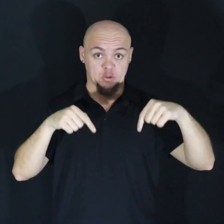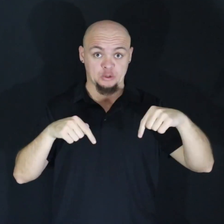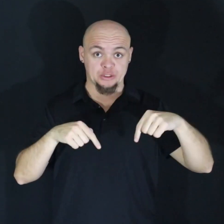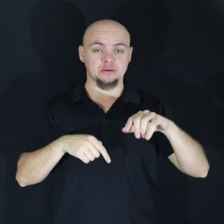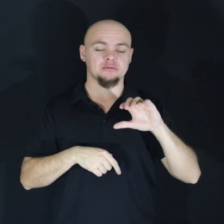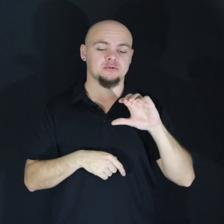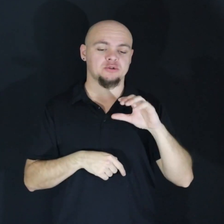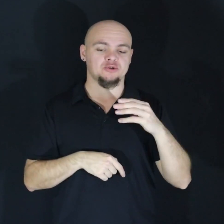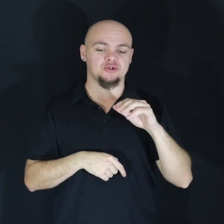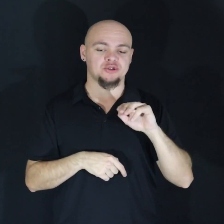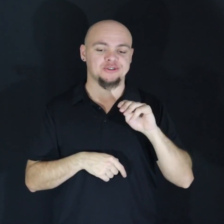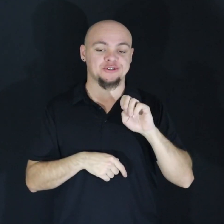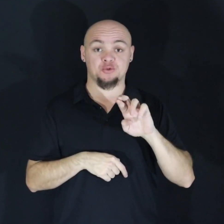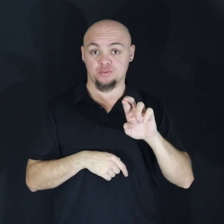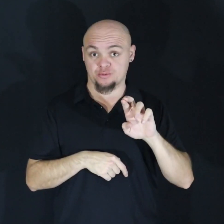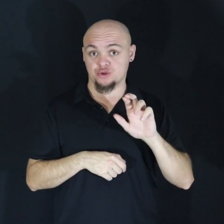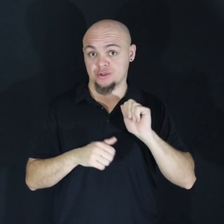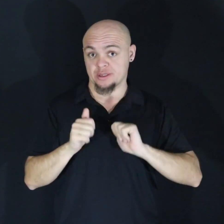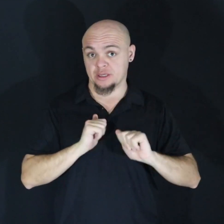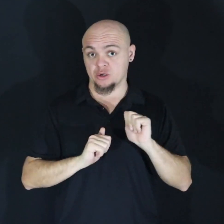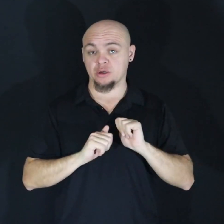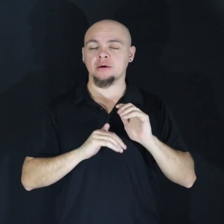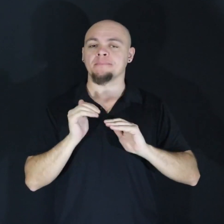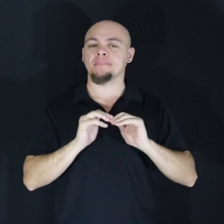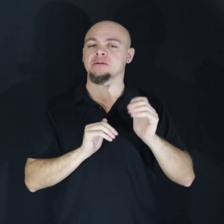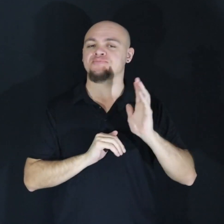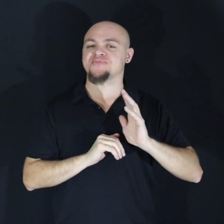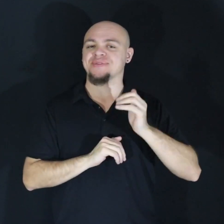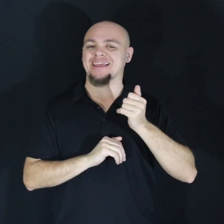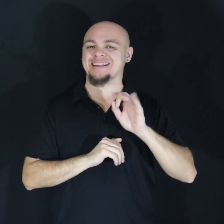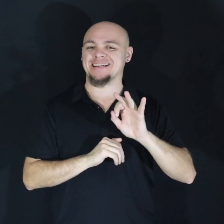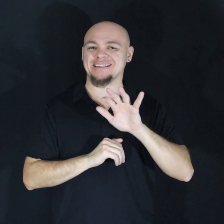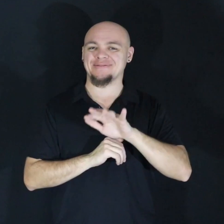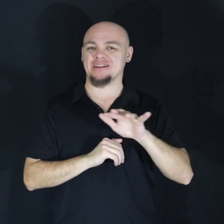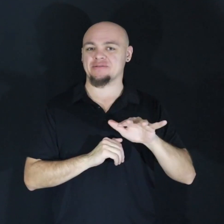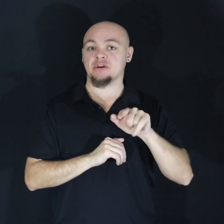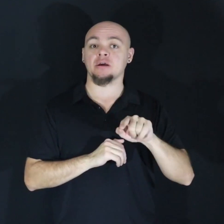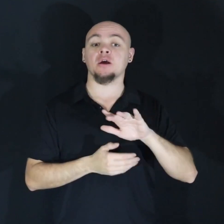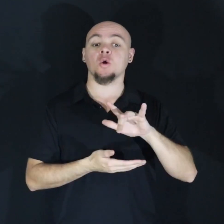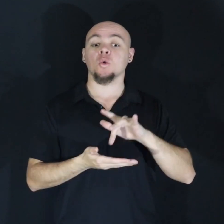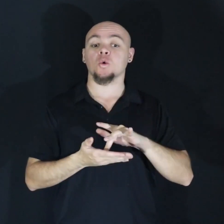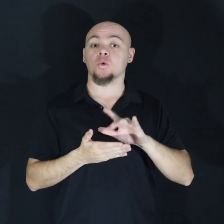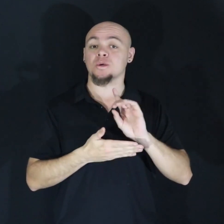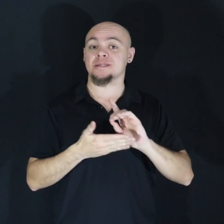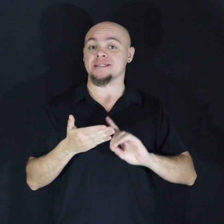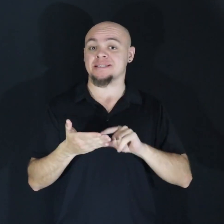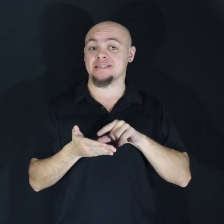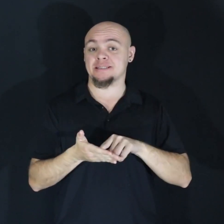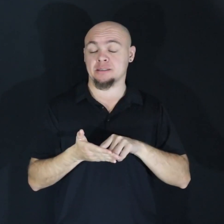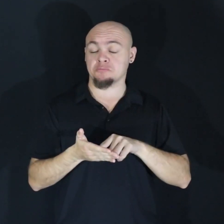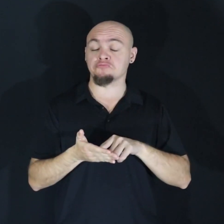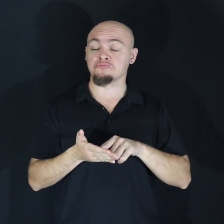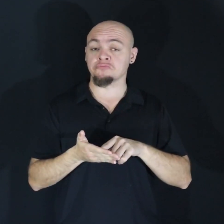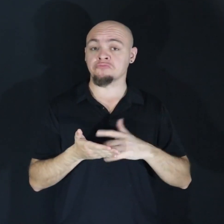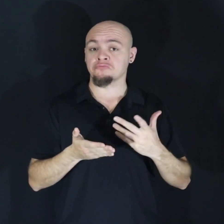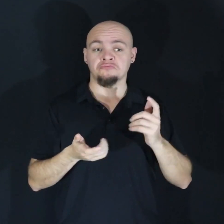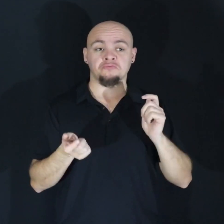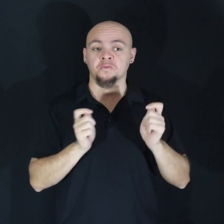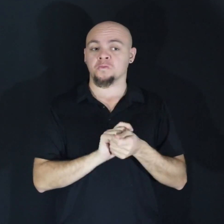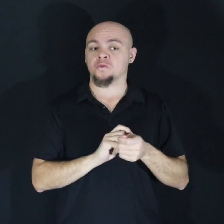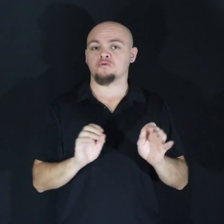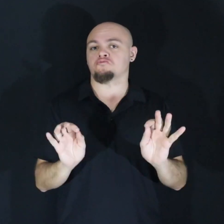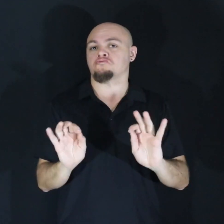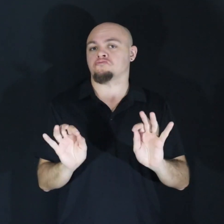Chamber Theater. Built in 1955, its core design has remained largely